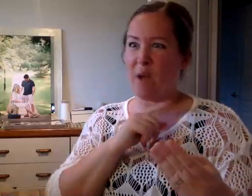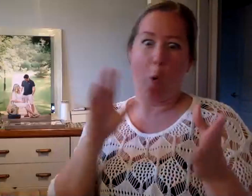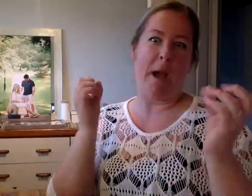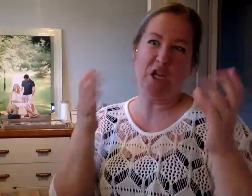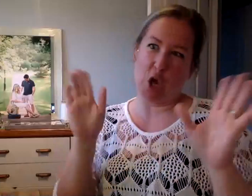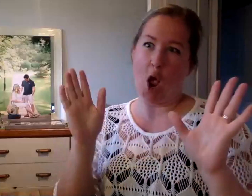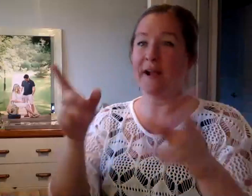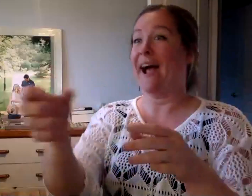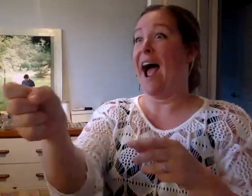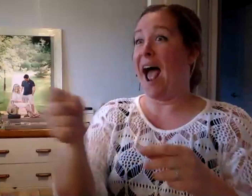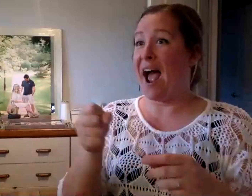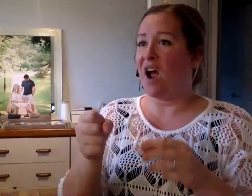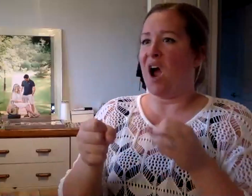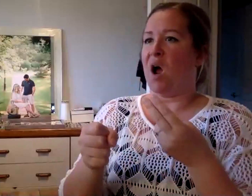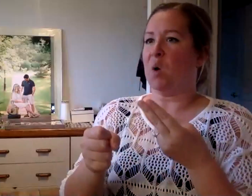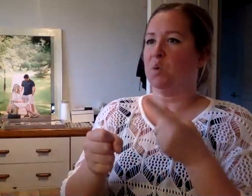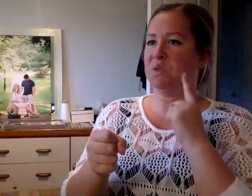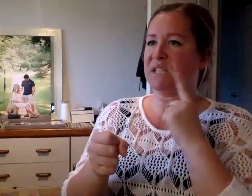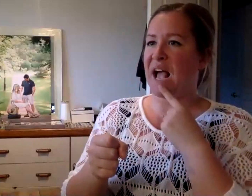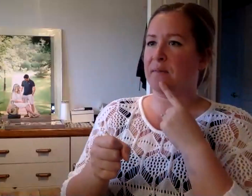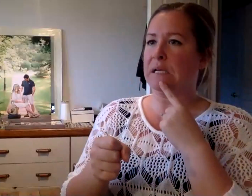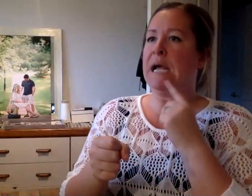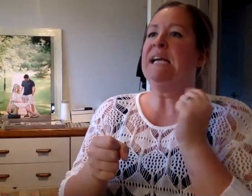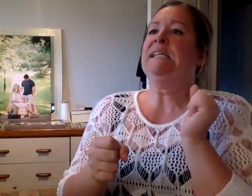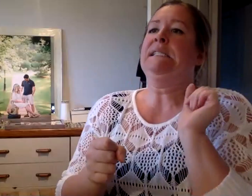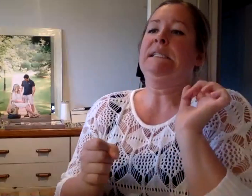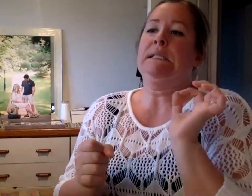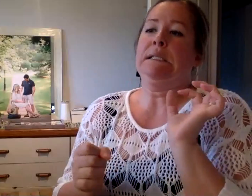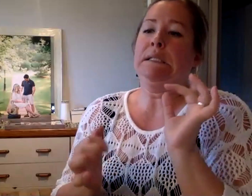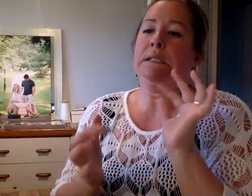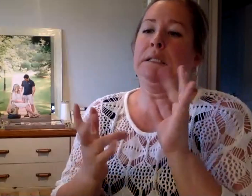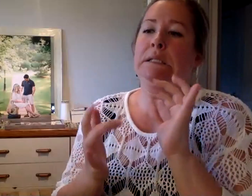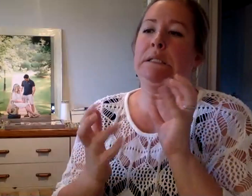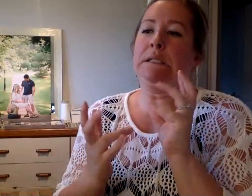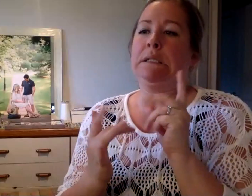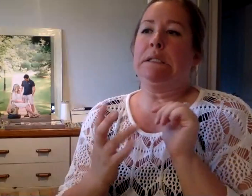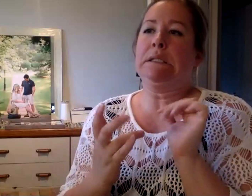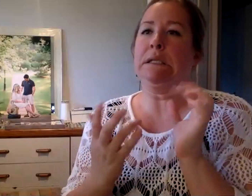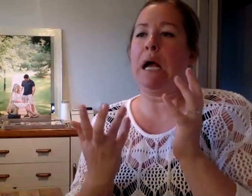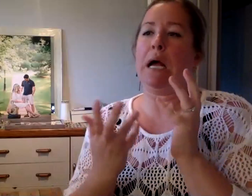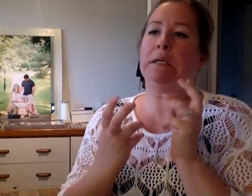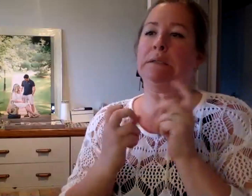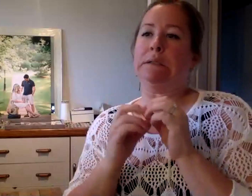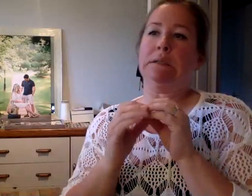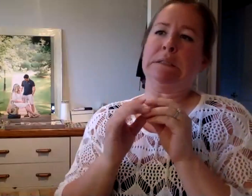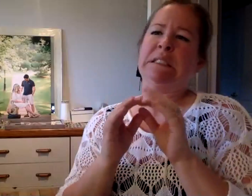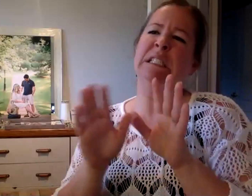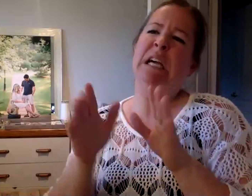oh wow, she's qualified. Oh my gosh, let's hire her. But when they meet me, I'm deaf. Ooh.